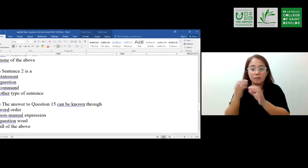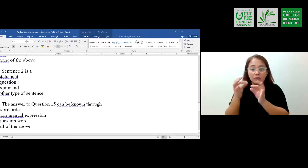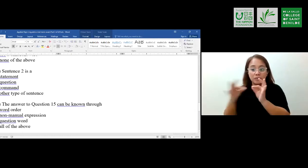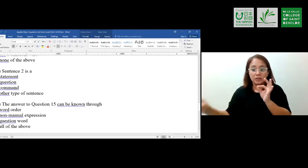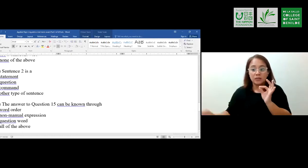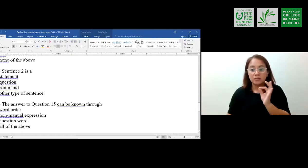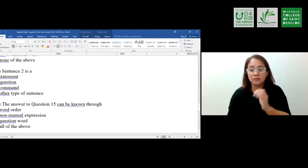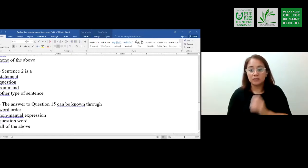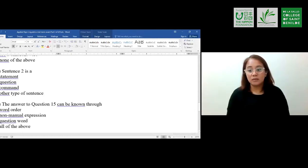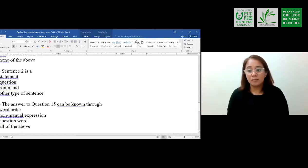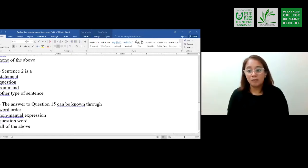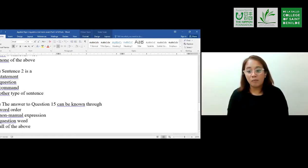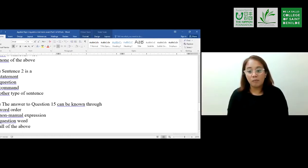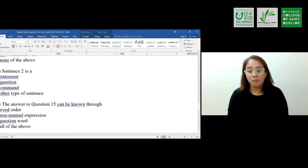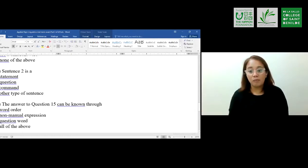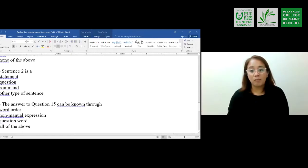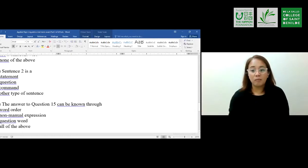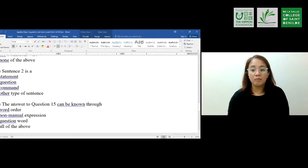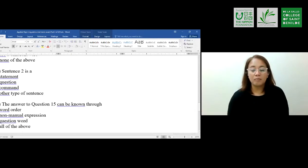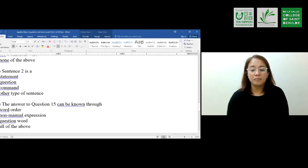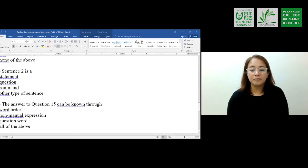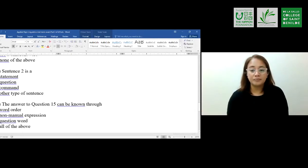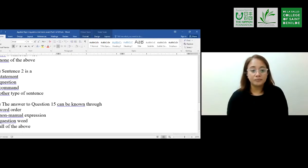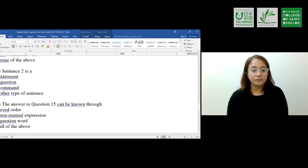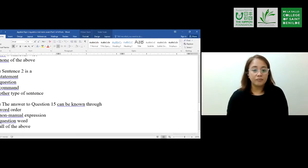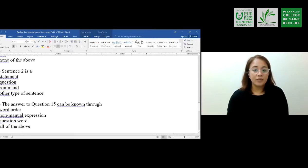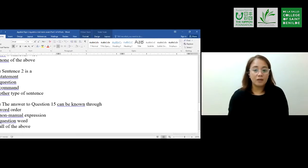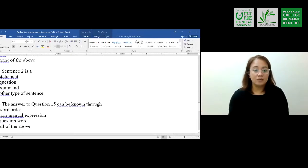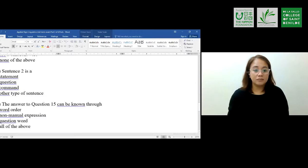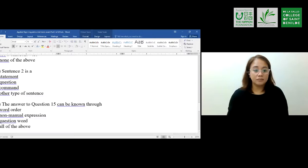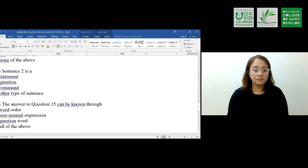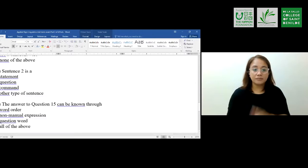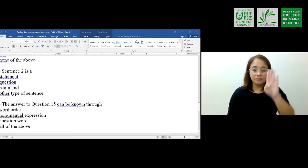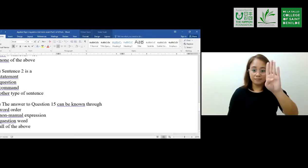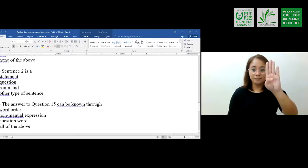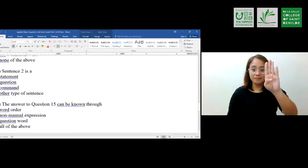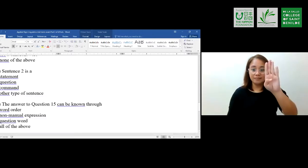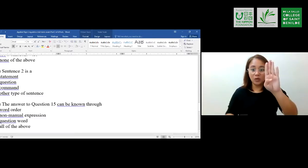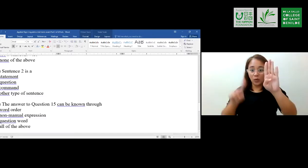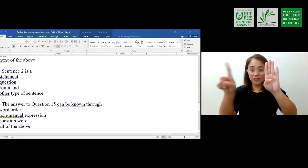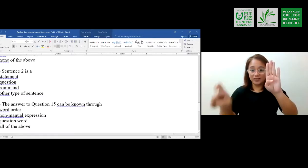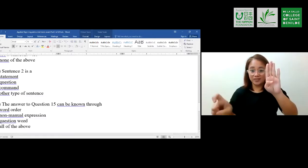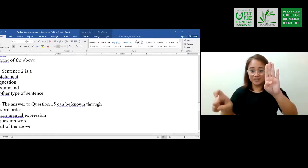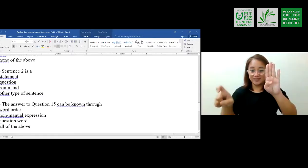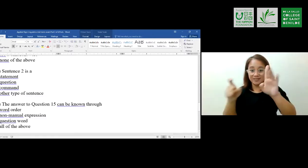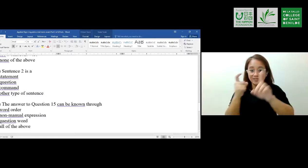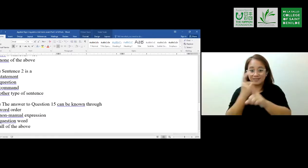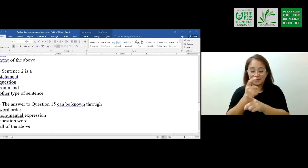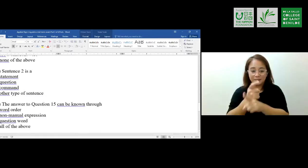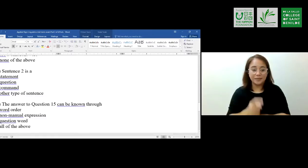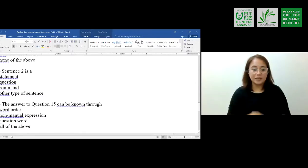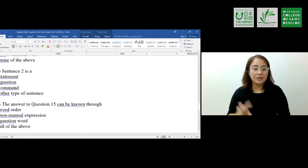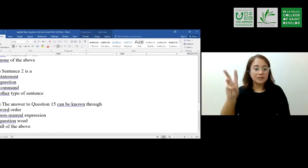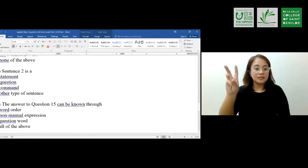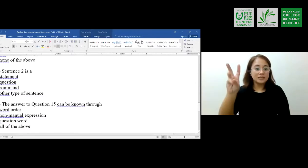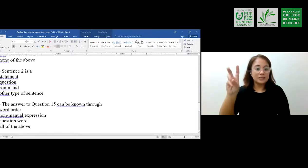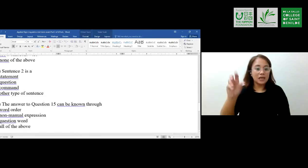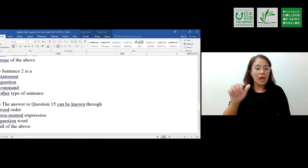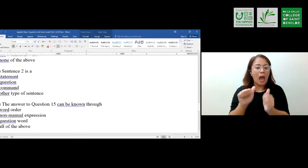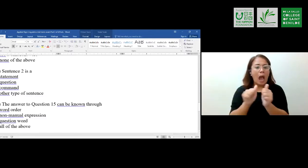I see B. B, a question. 16, how do we know the answer?